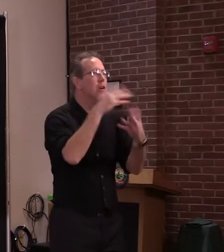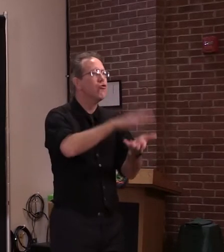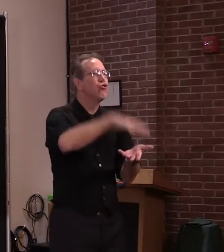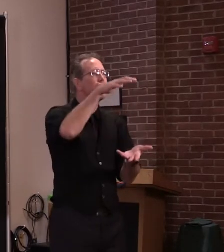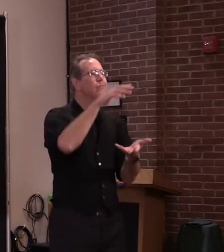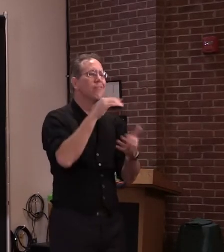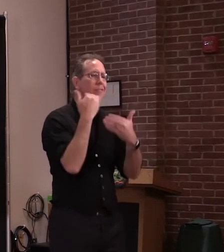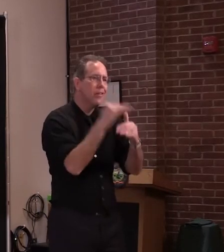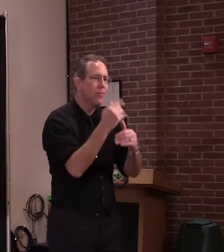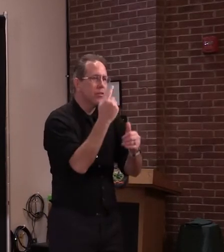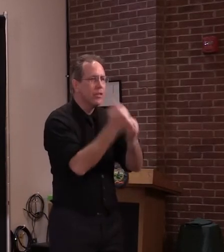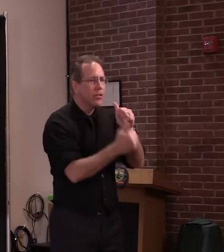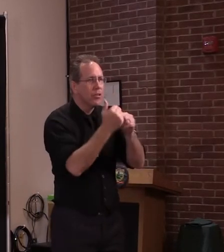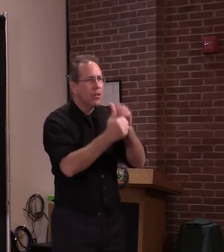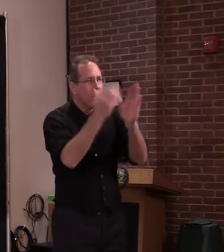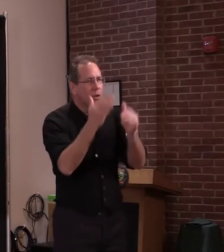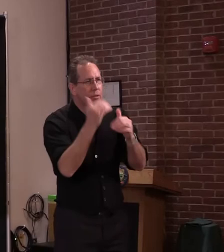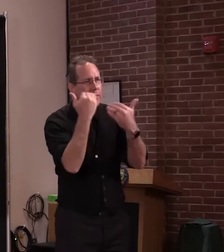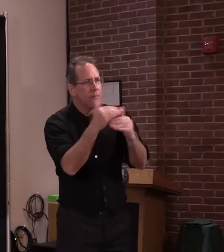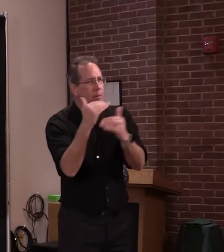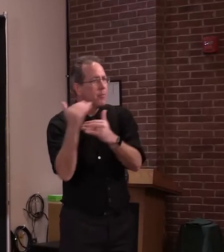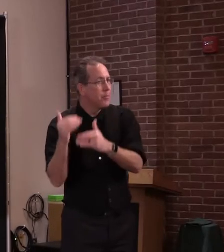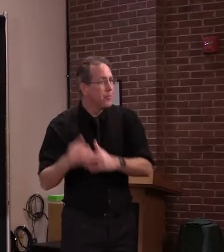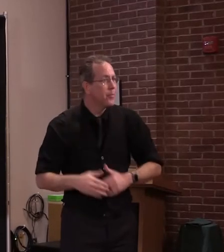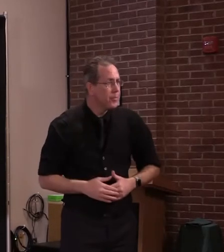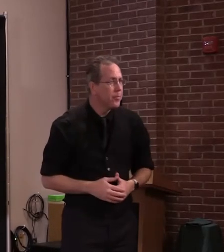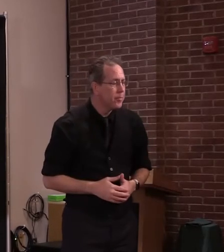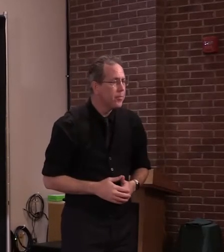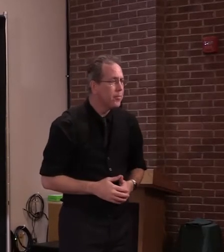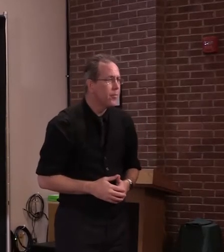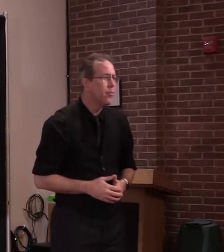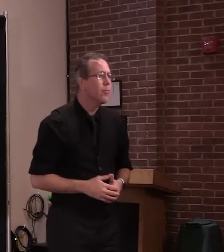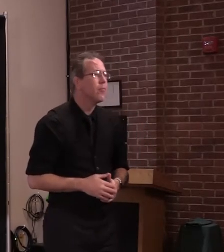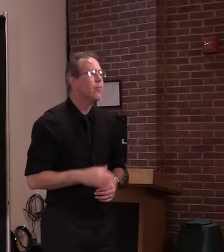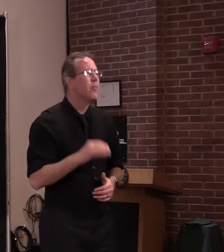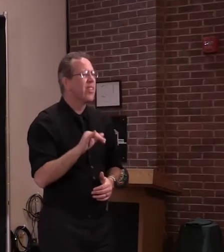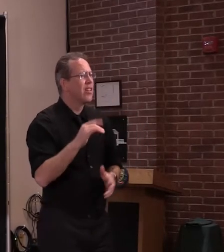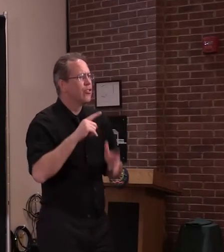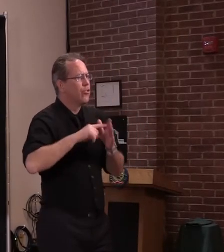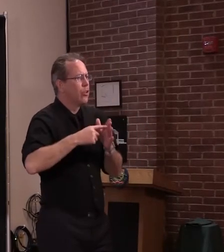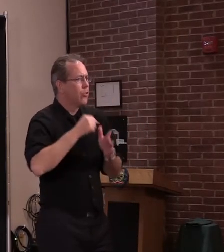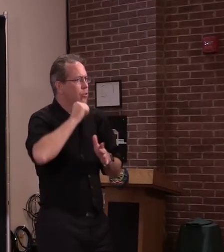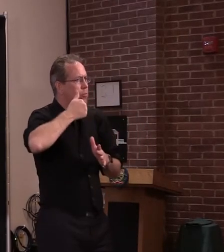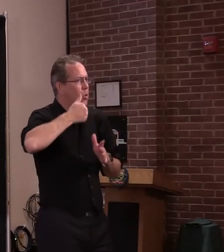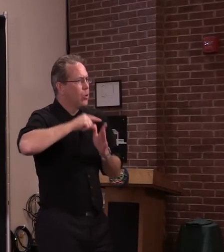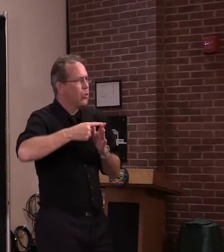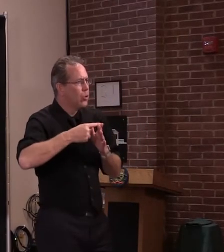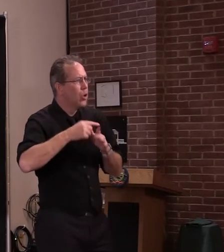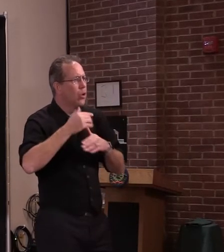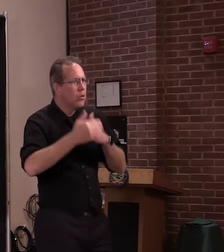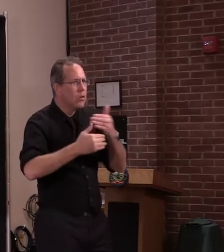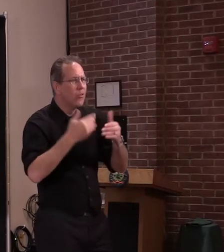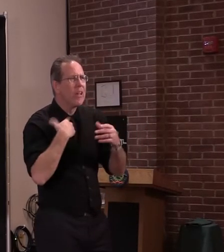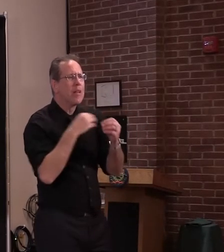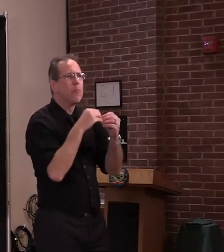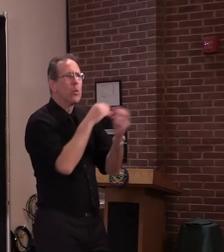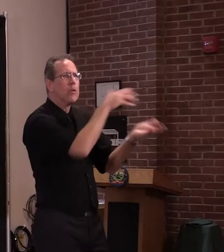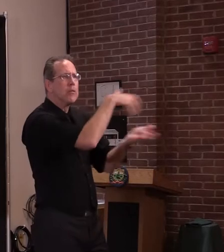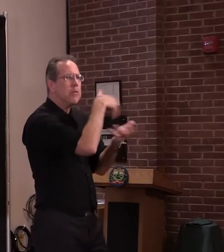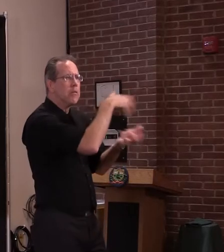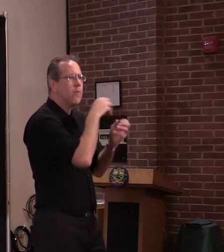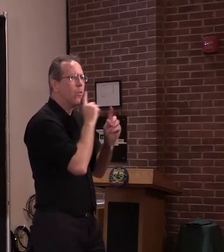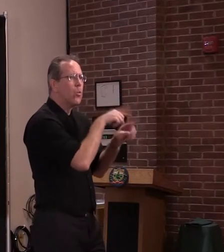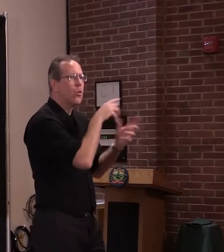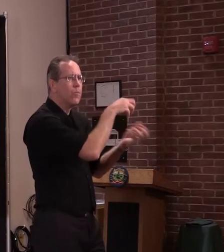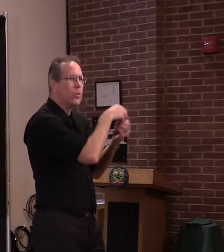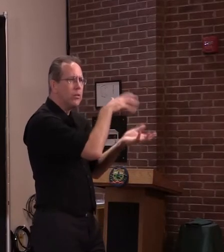is the start. I mean, we have other programs, and we're pulling every lever we can. And as well, the President Biden has